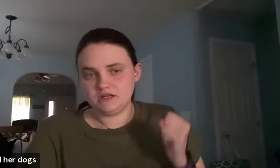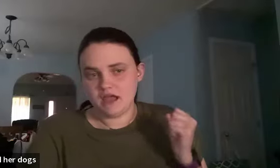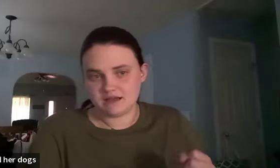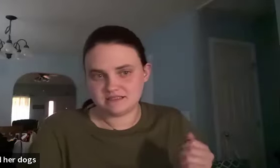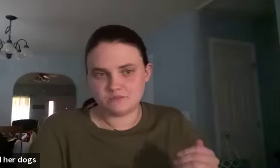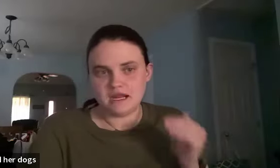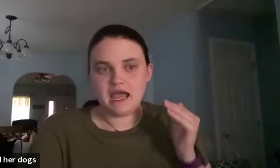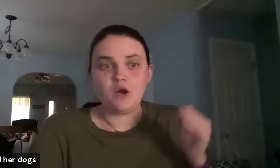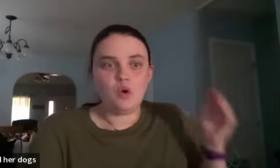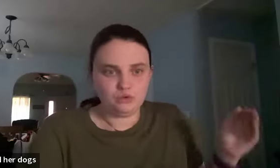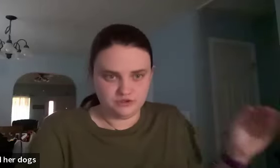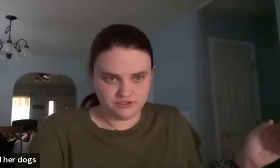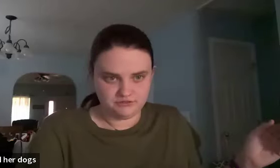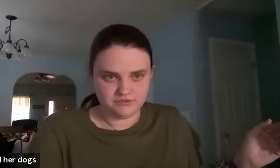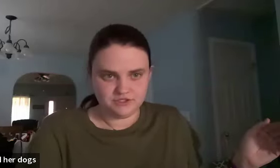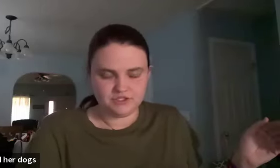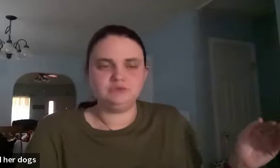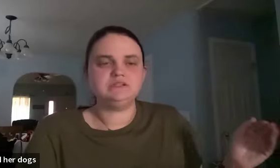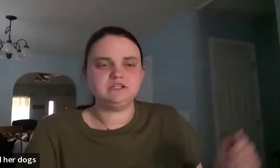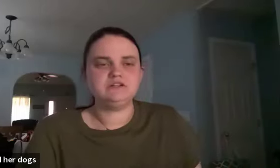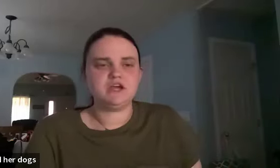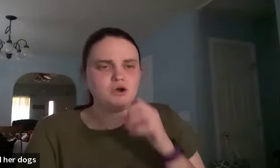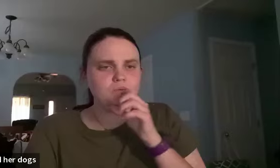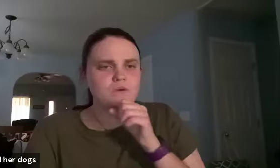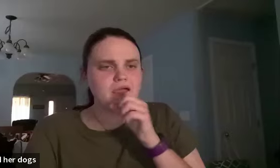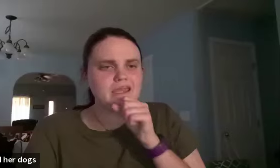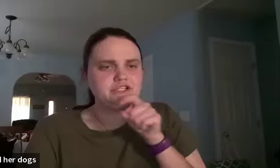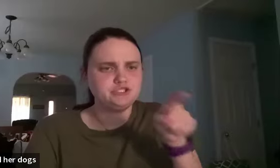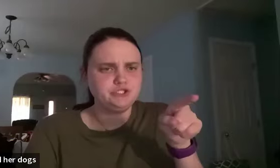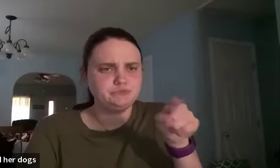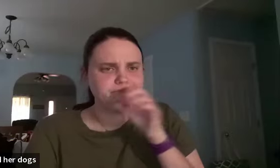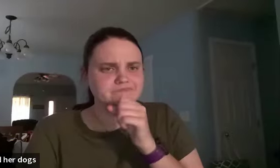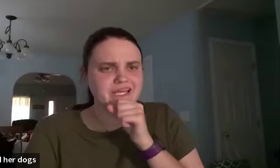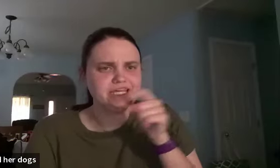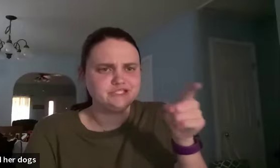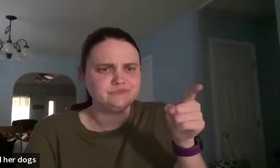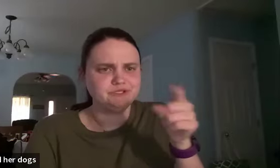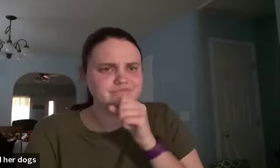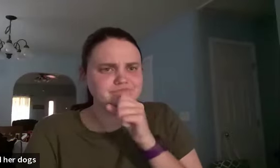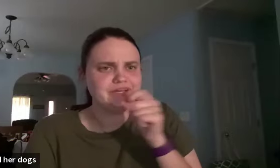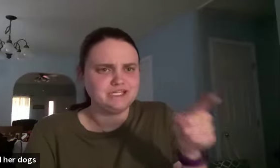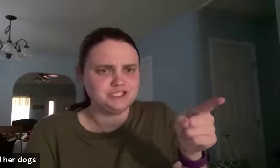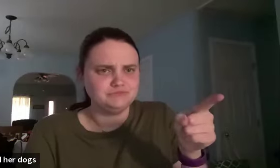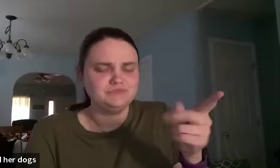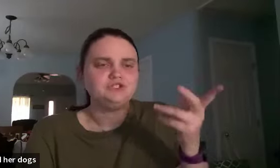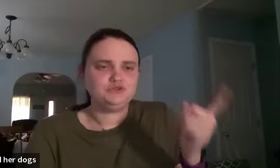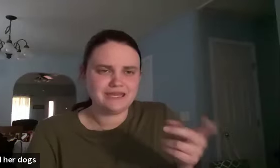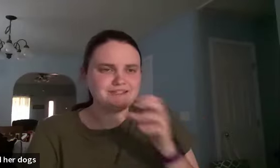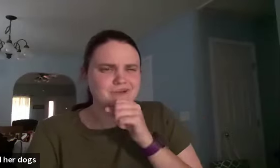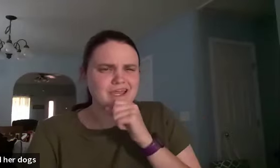to ask someone, how old are you? You would literally go, age you, age you, age you. You can do